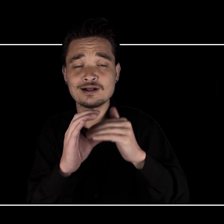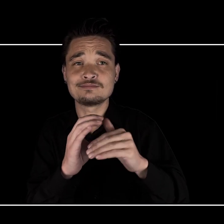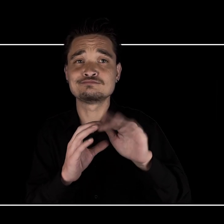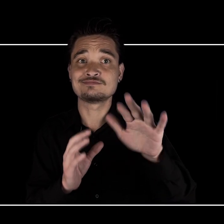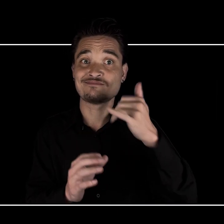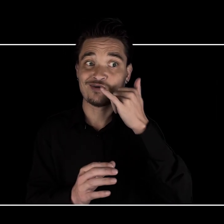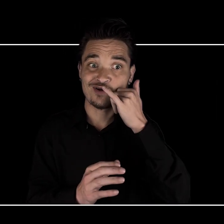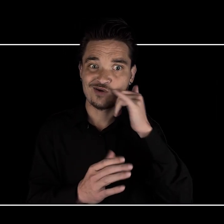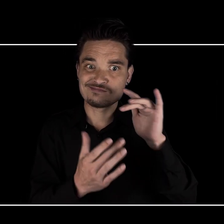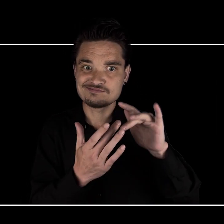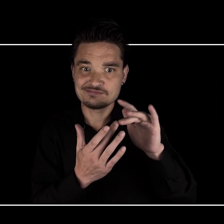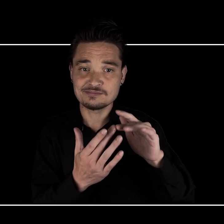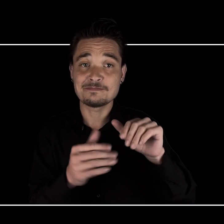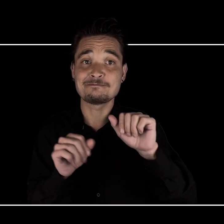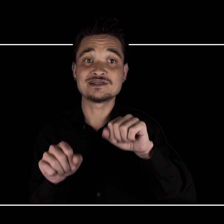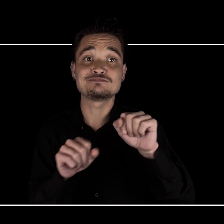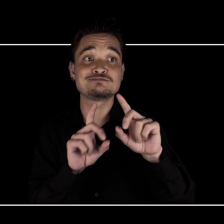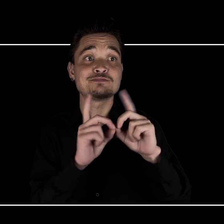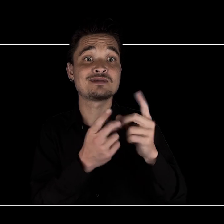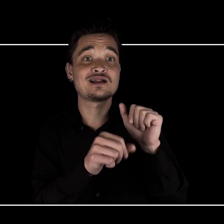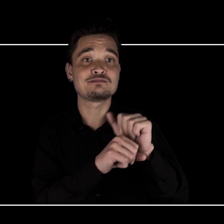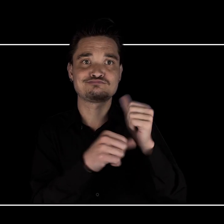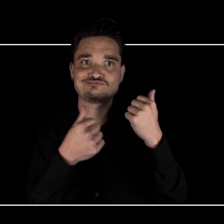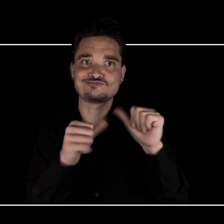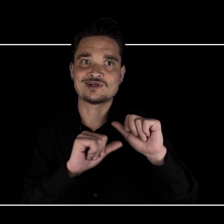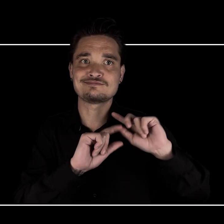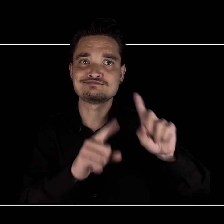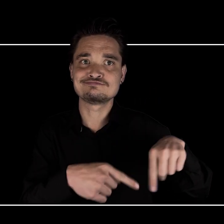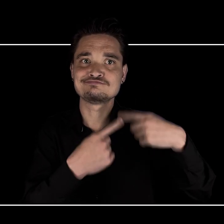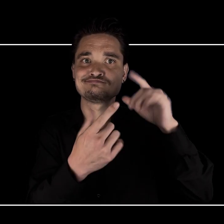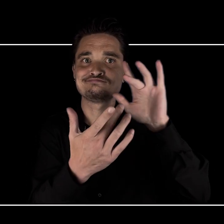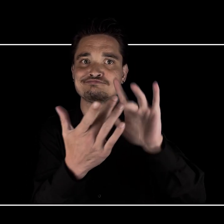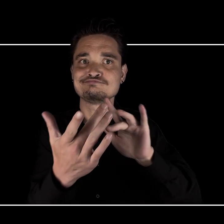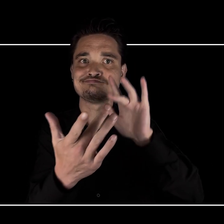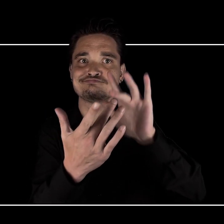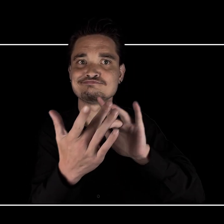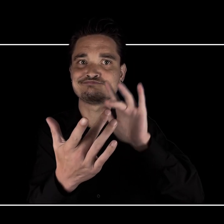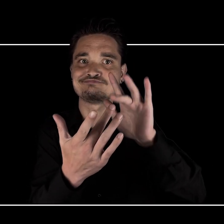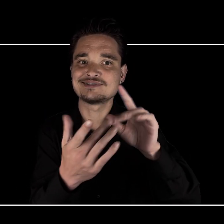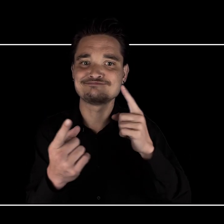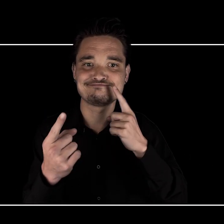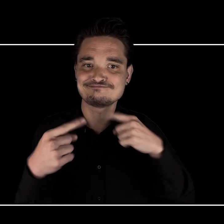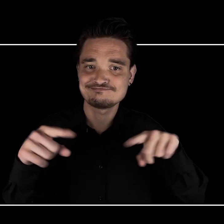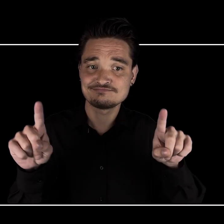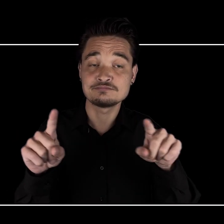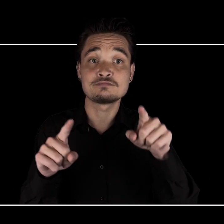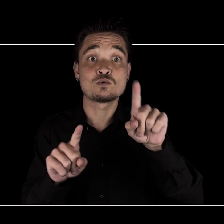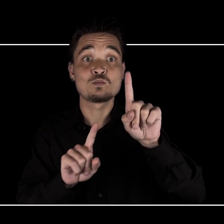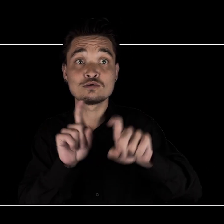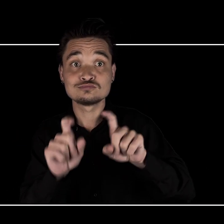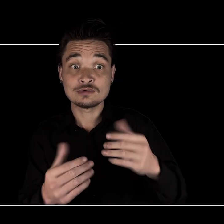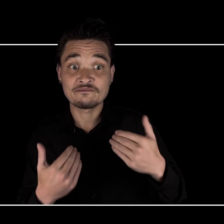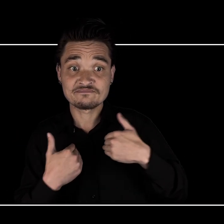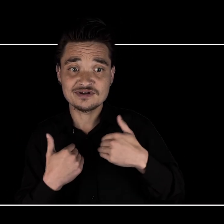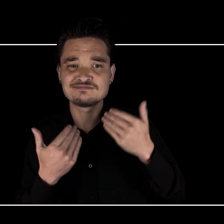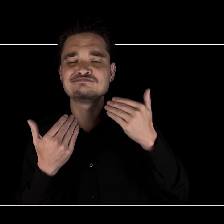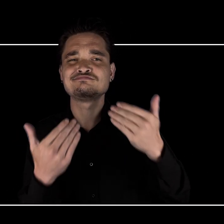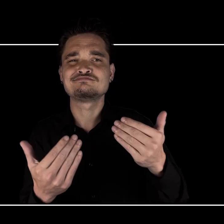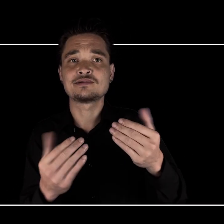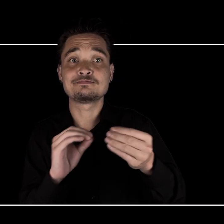messages regularly in case the Department of Labor is trying to contact you. If you have questions, call